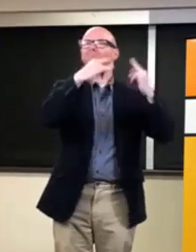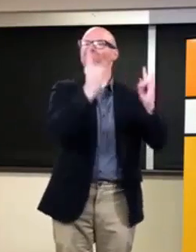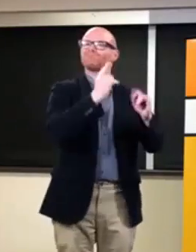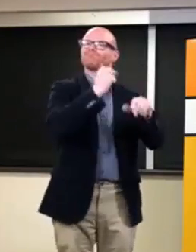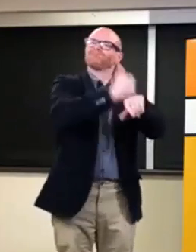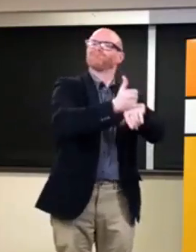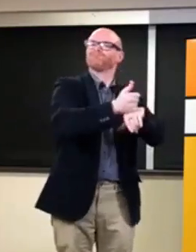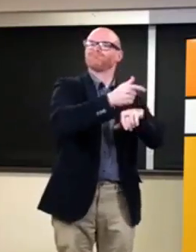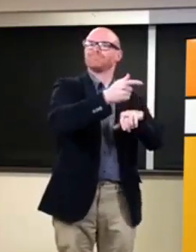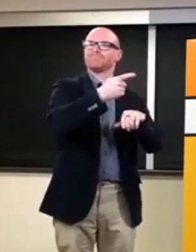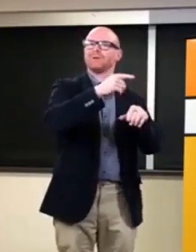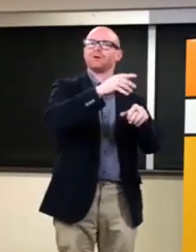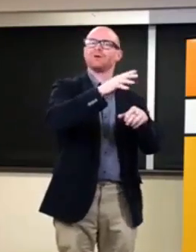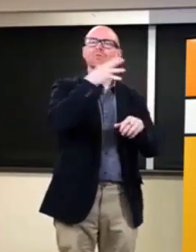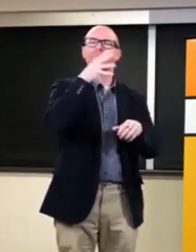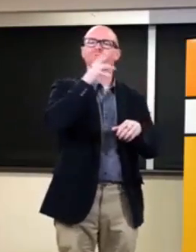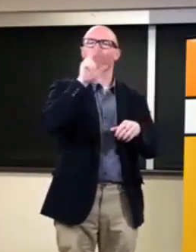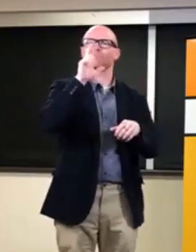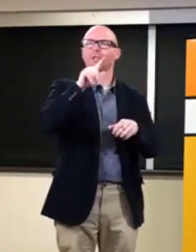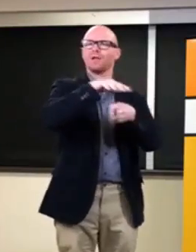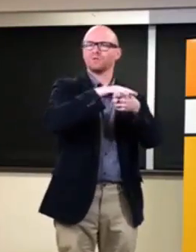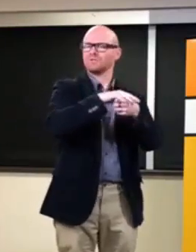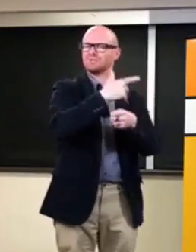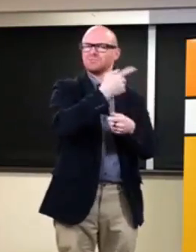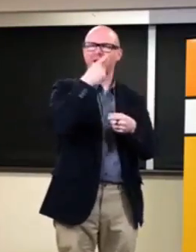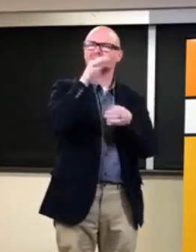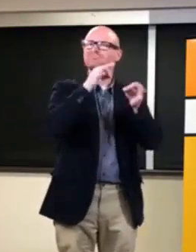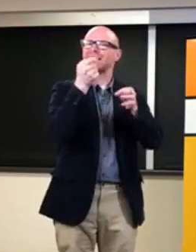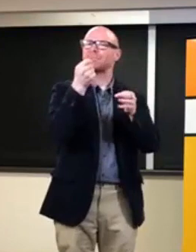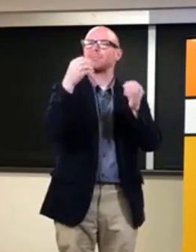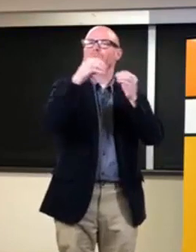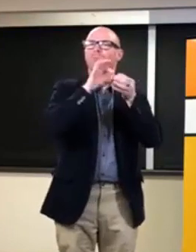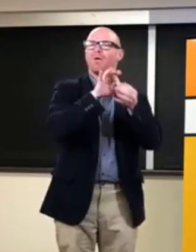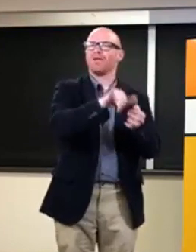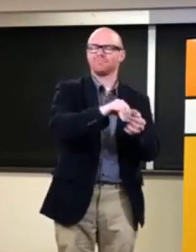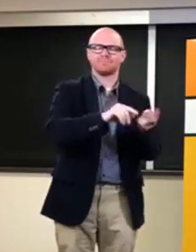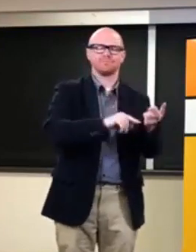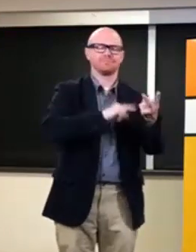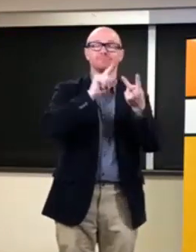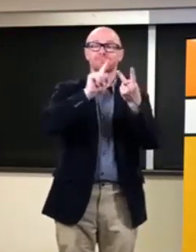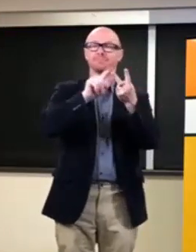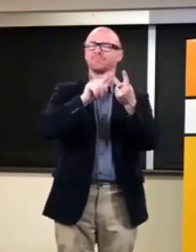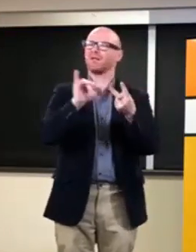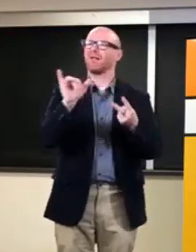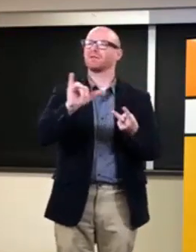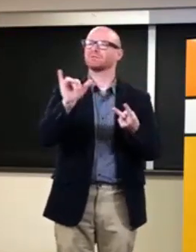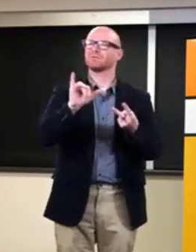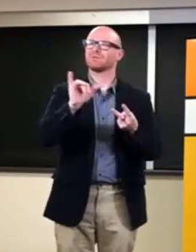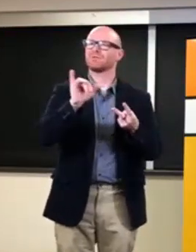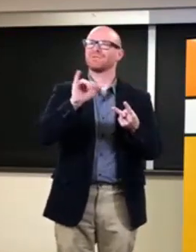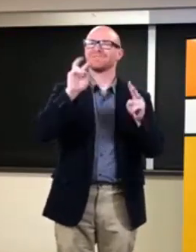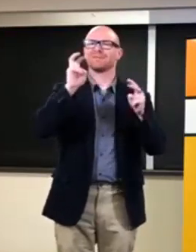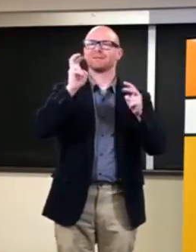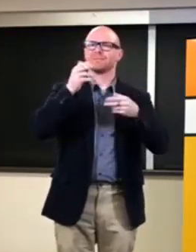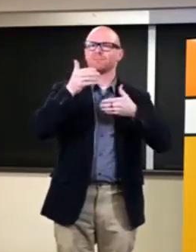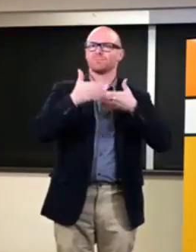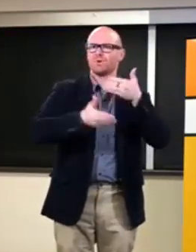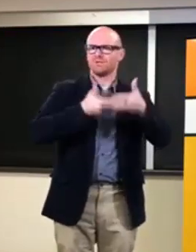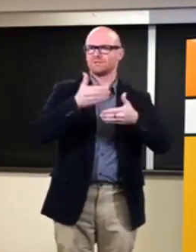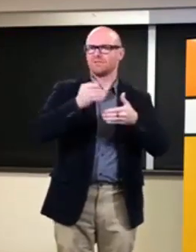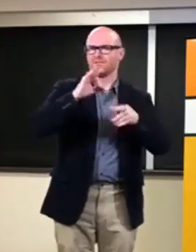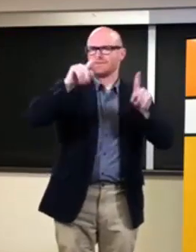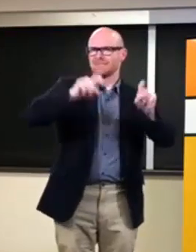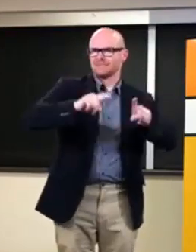that is expected for Summit County, like you just mentioned? Yeah. And then talk more about the process of testing